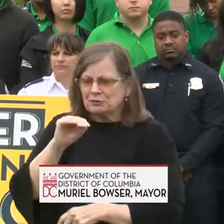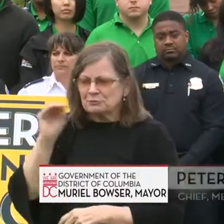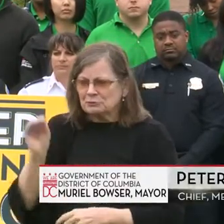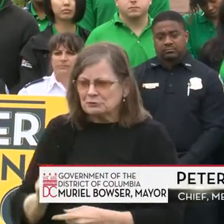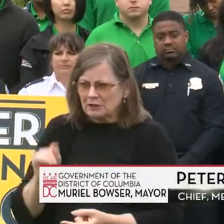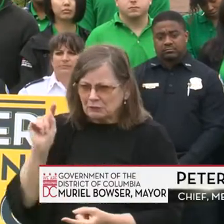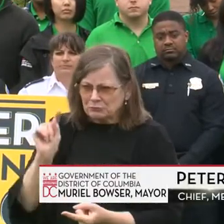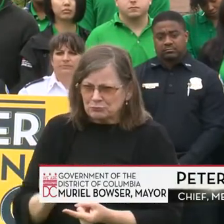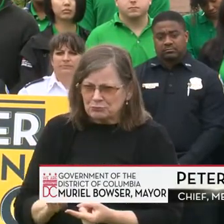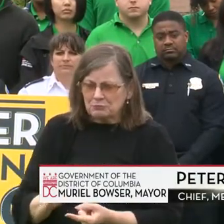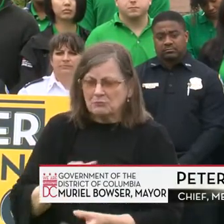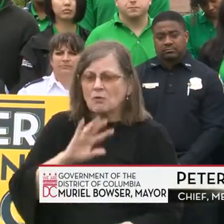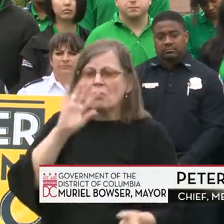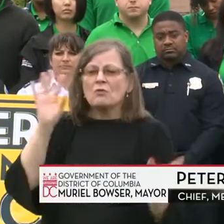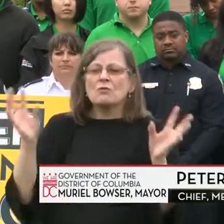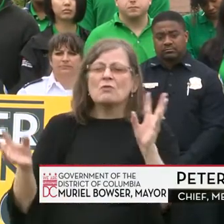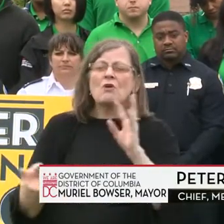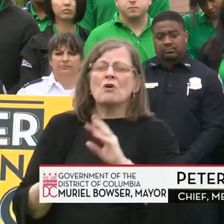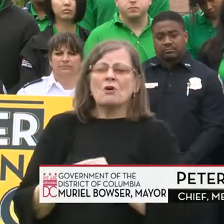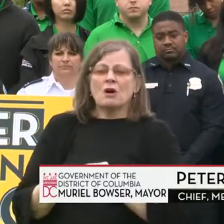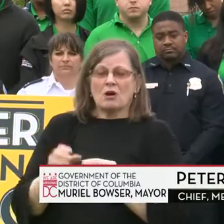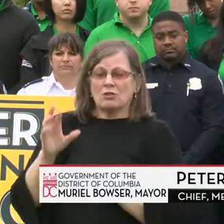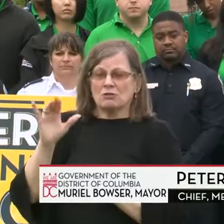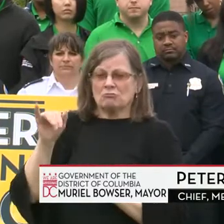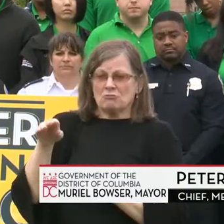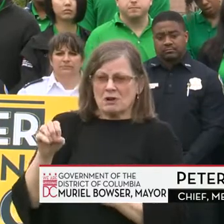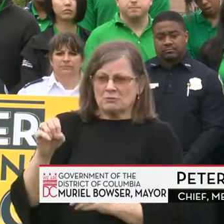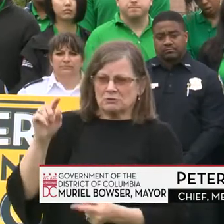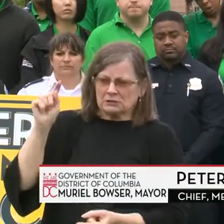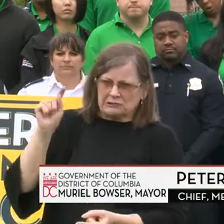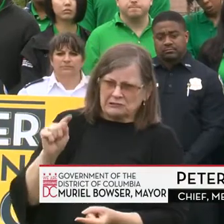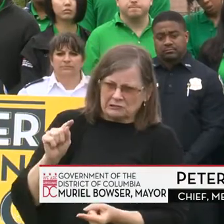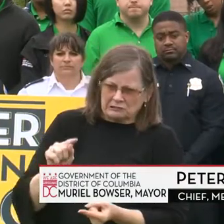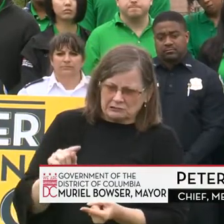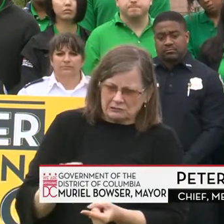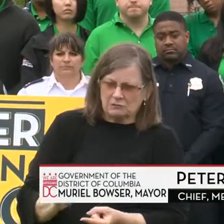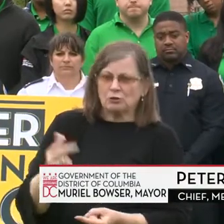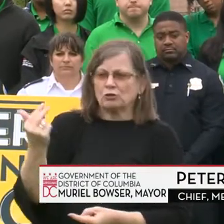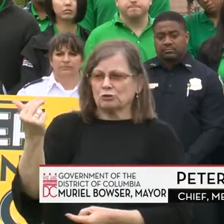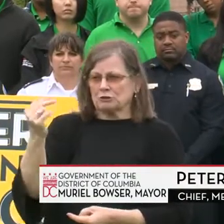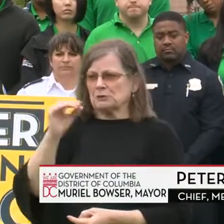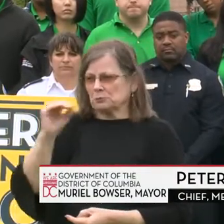15%. Overall crime in these areas was reduced by 13%.